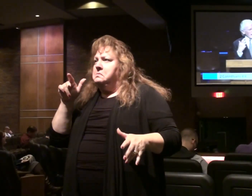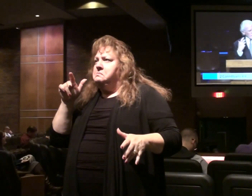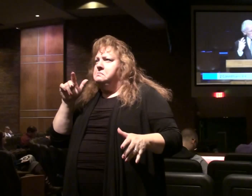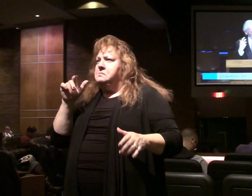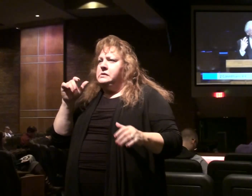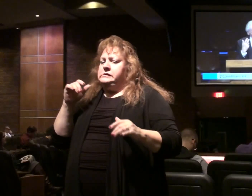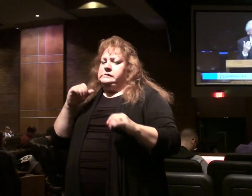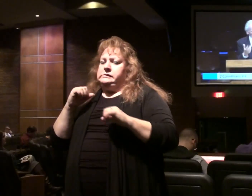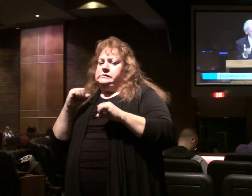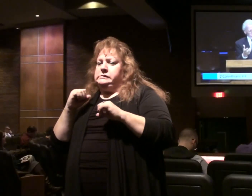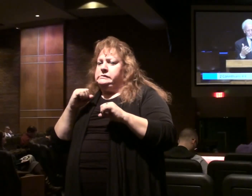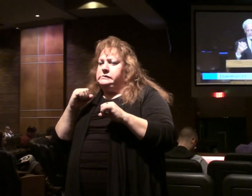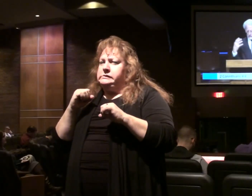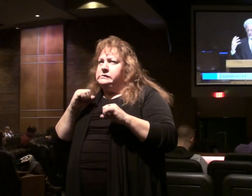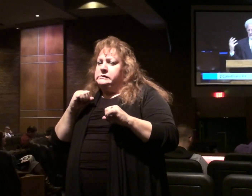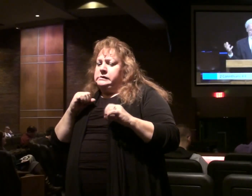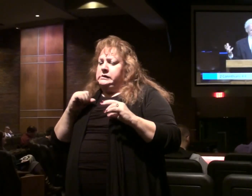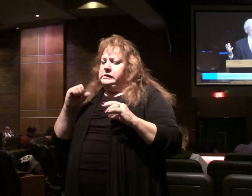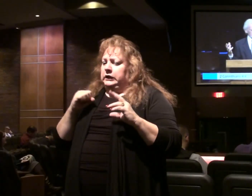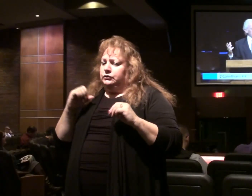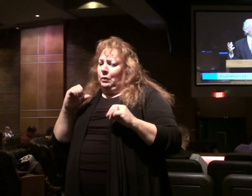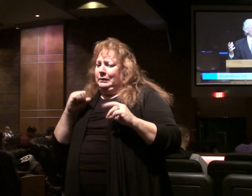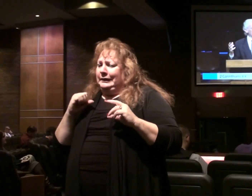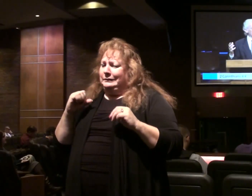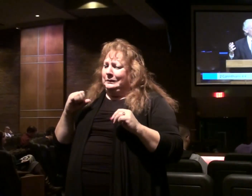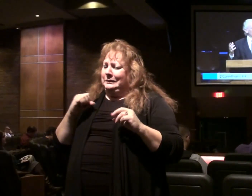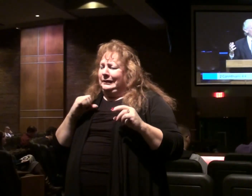fighting against the ministry of the Spirit of God.